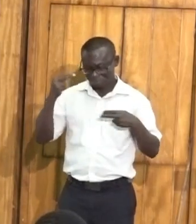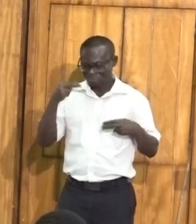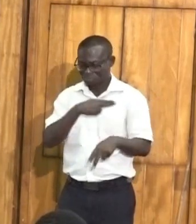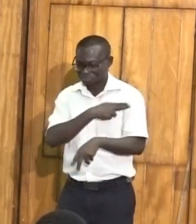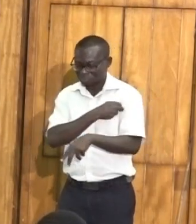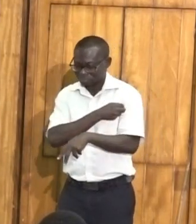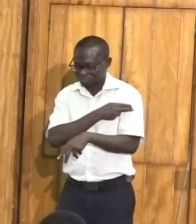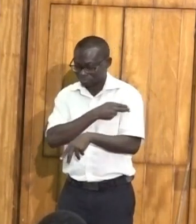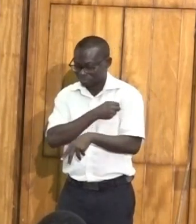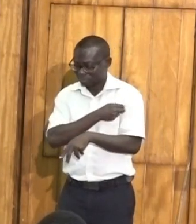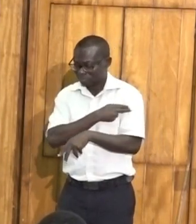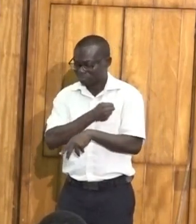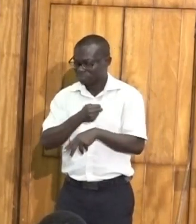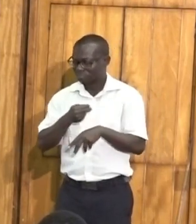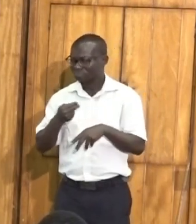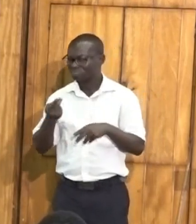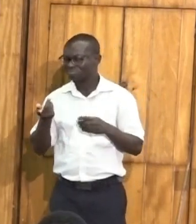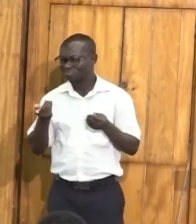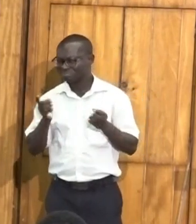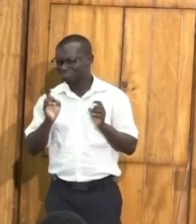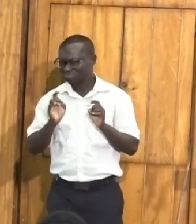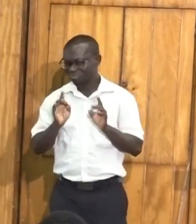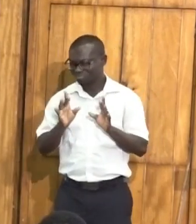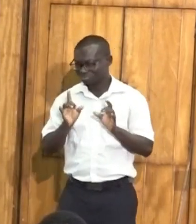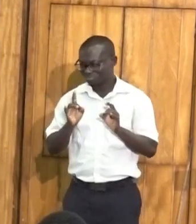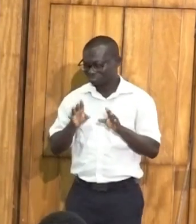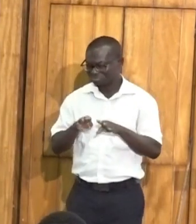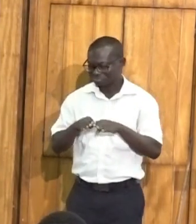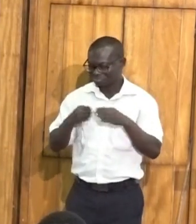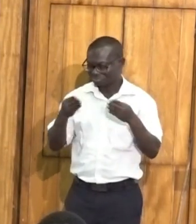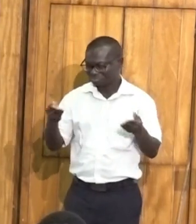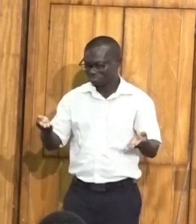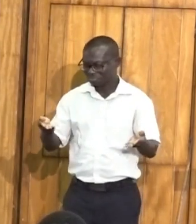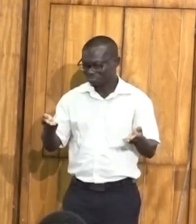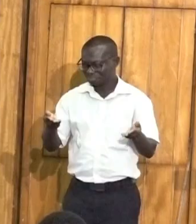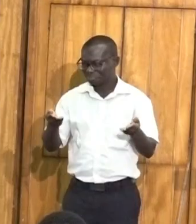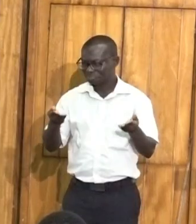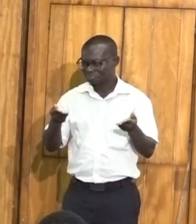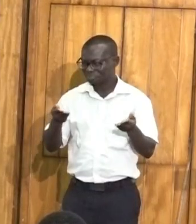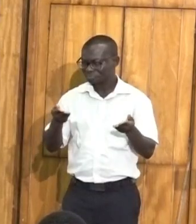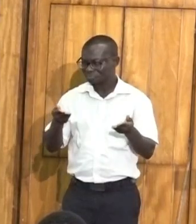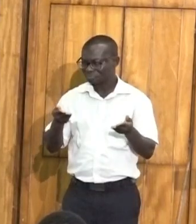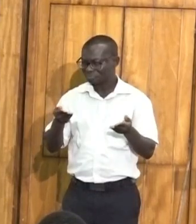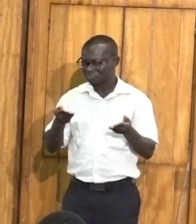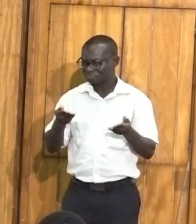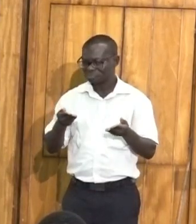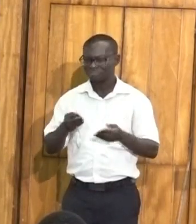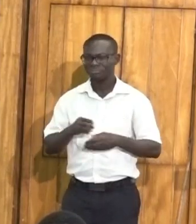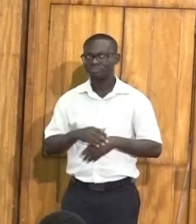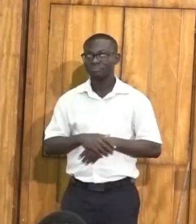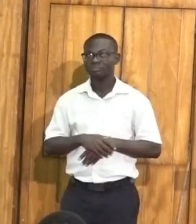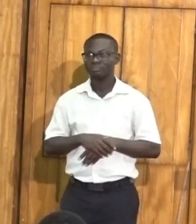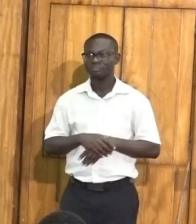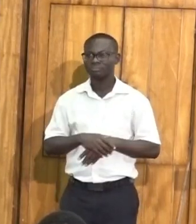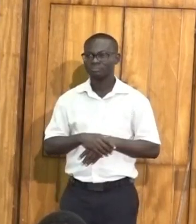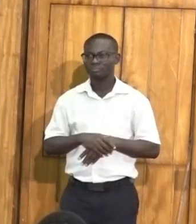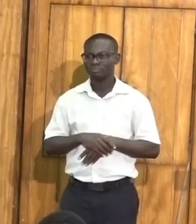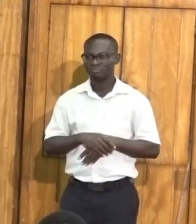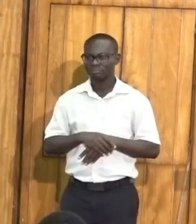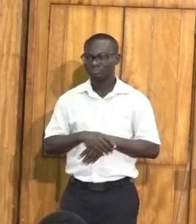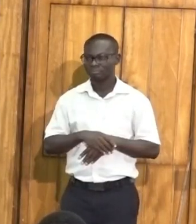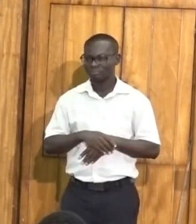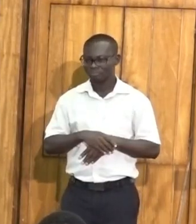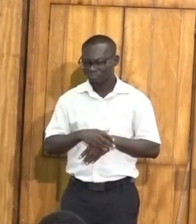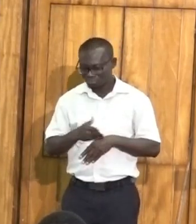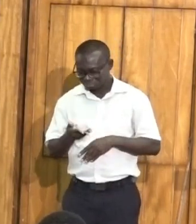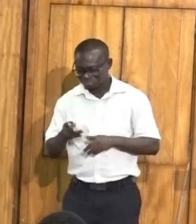had vulnerabilities where they were also exposed to rape at some point. The young boy was molested. So